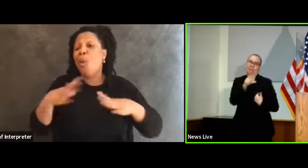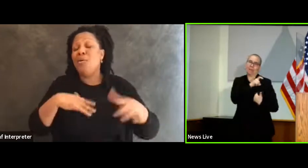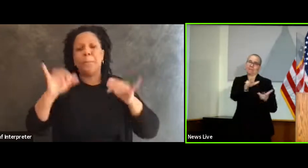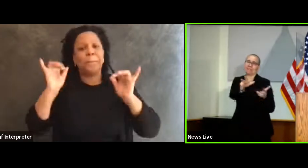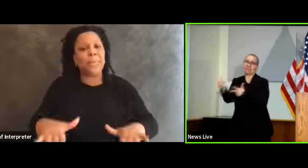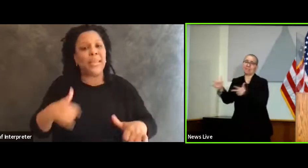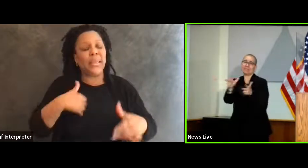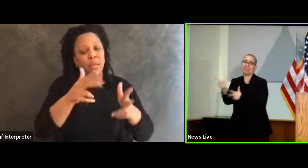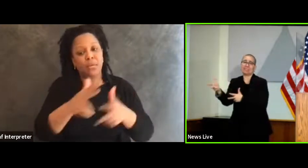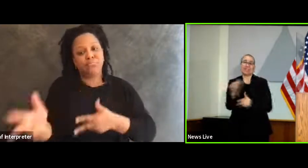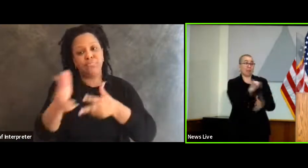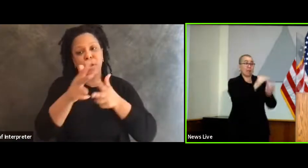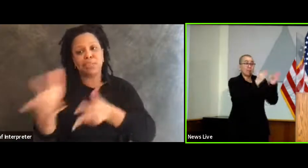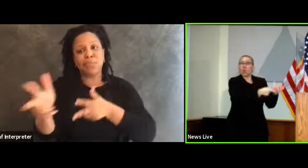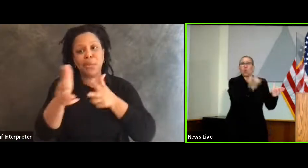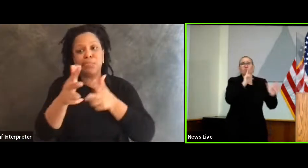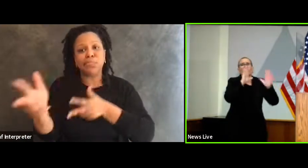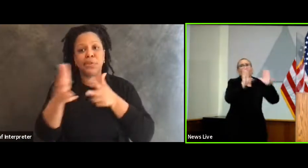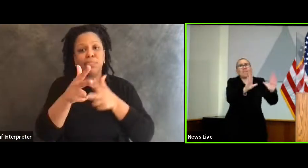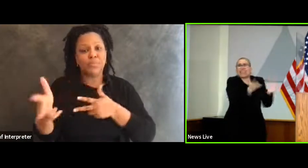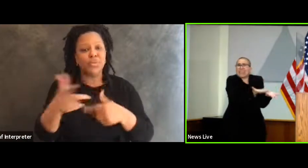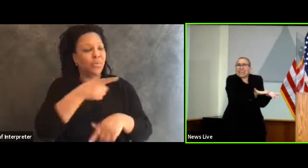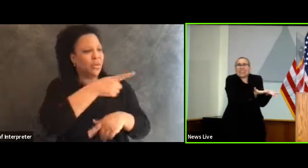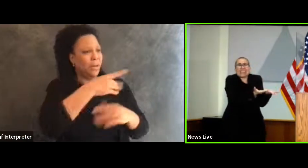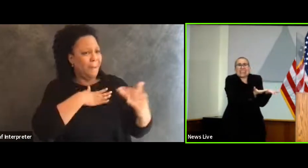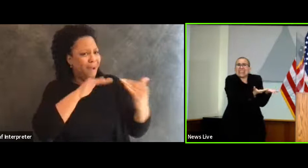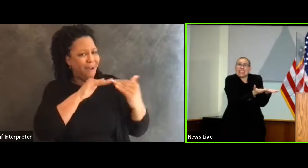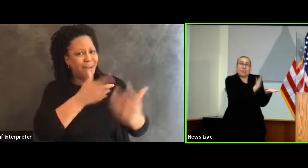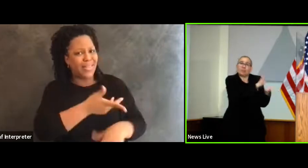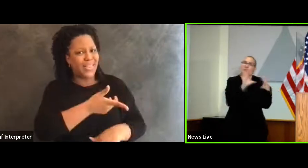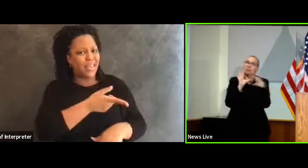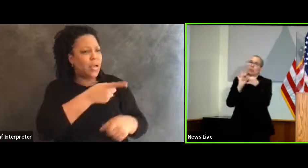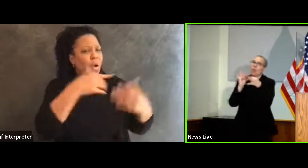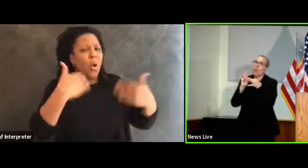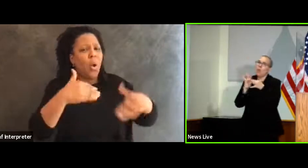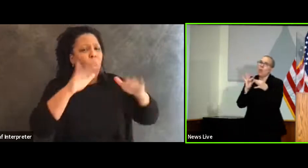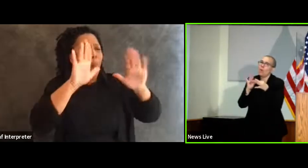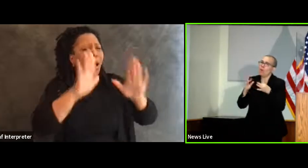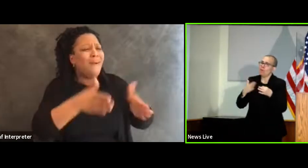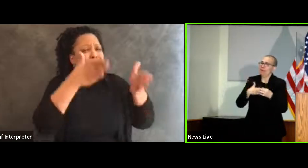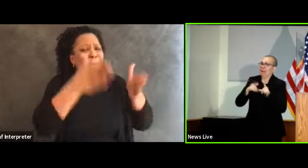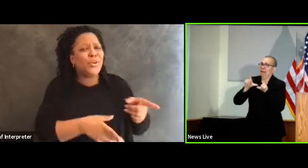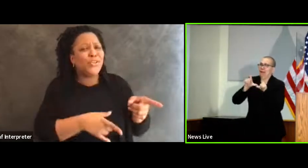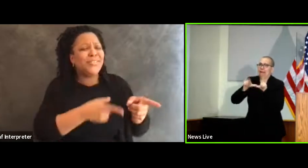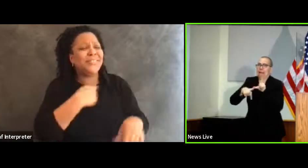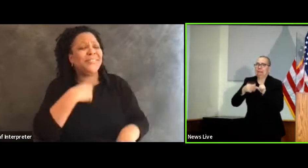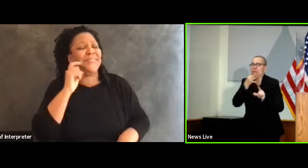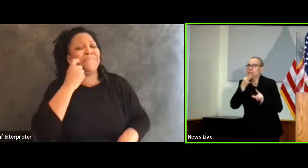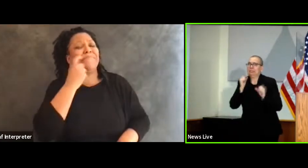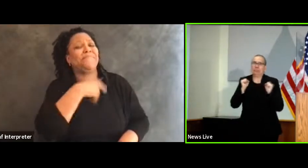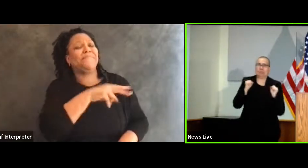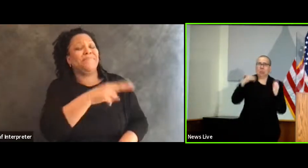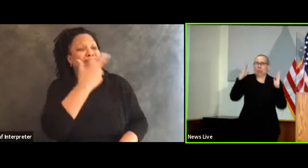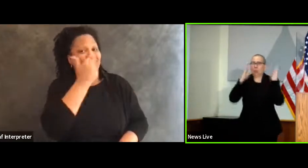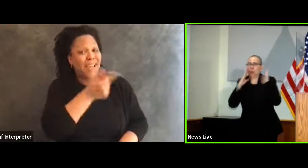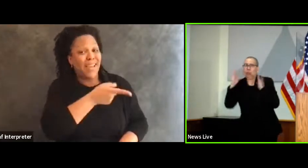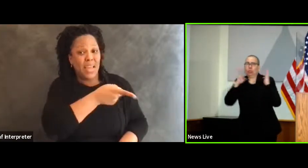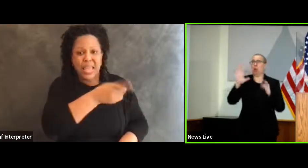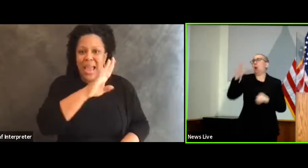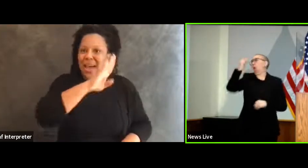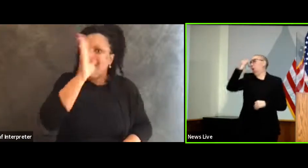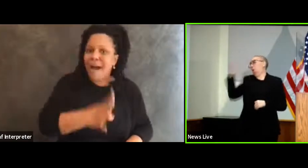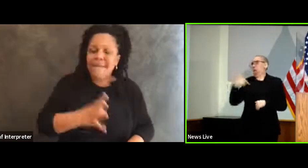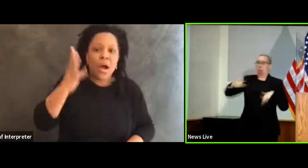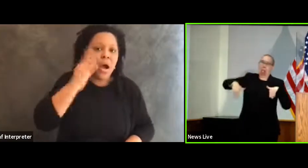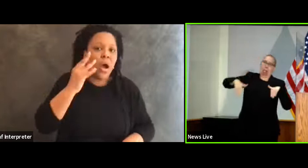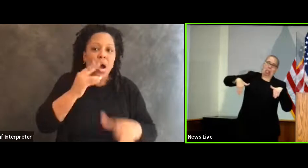person, and I got a smile out of just hearing that story. And that's why police accountability is important.